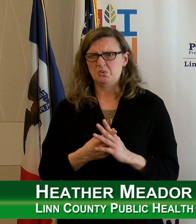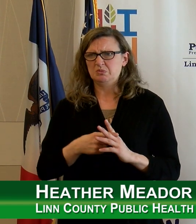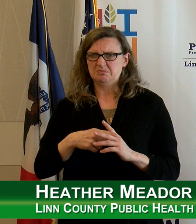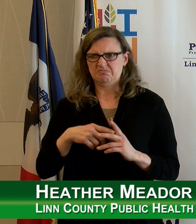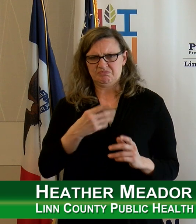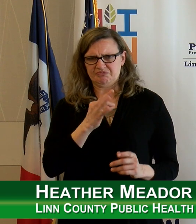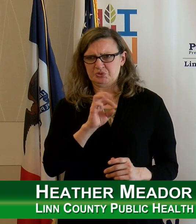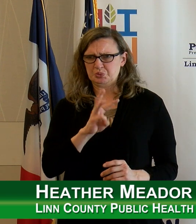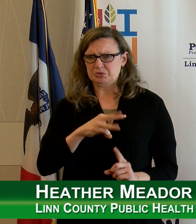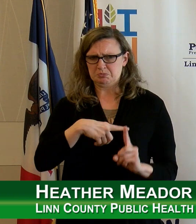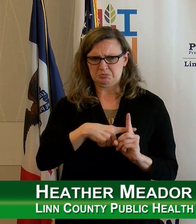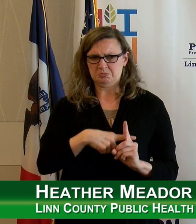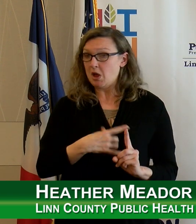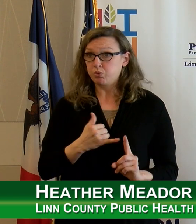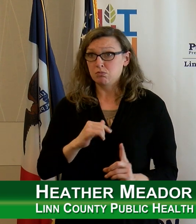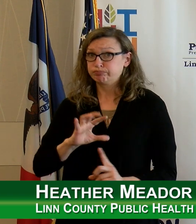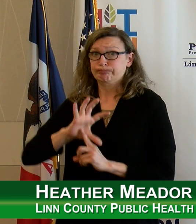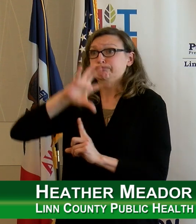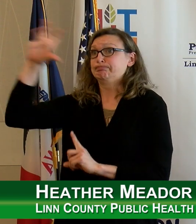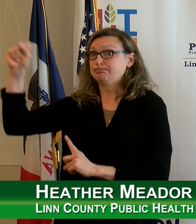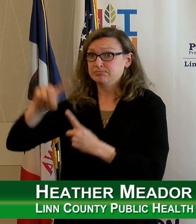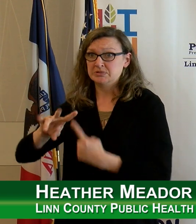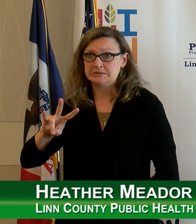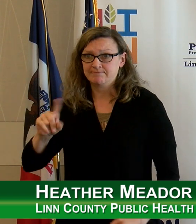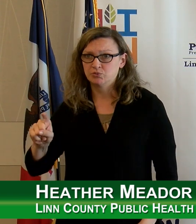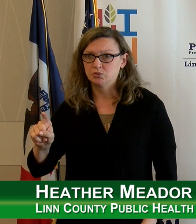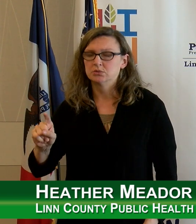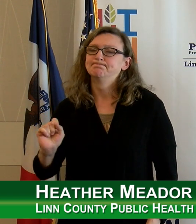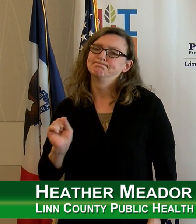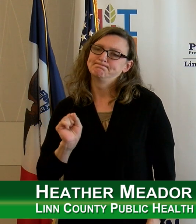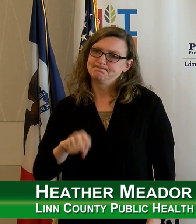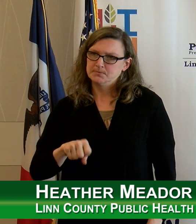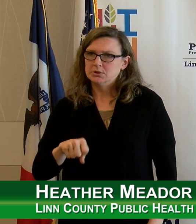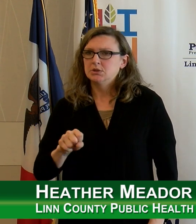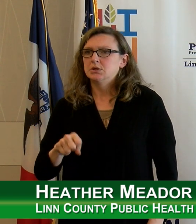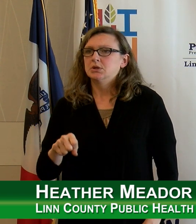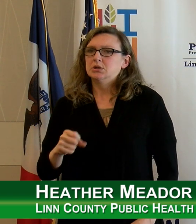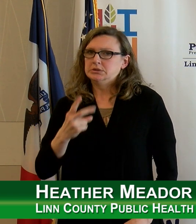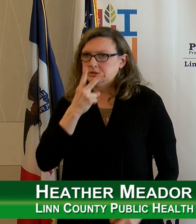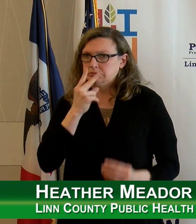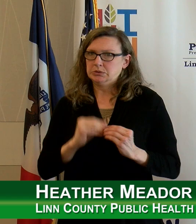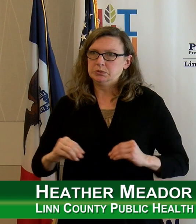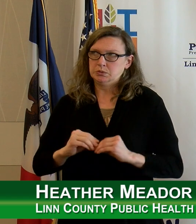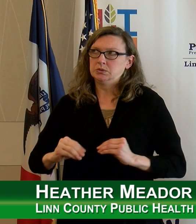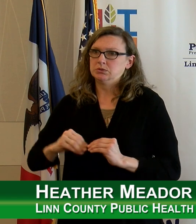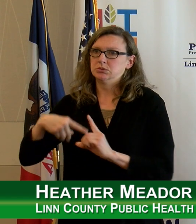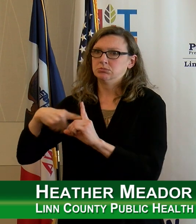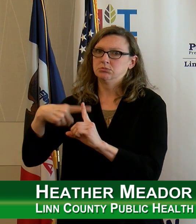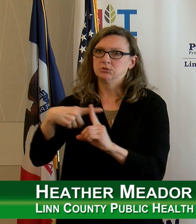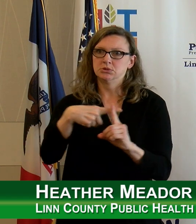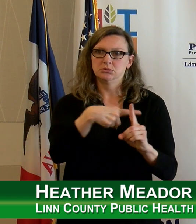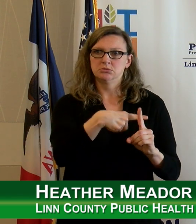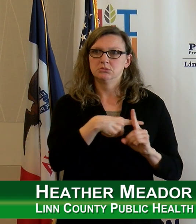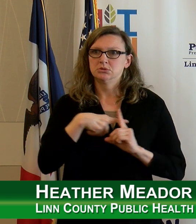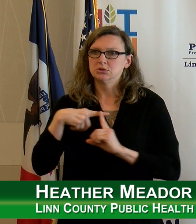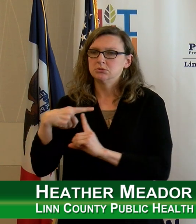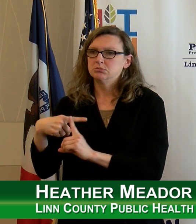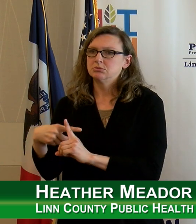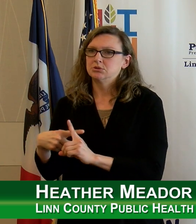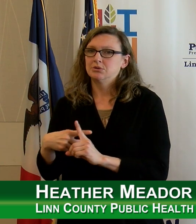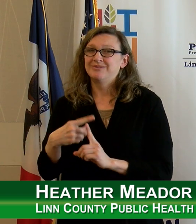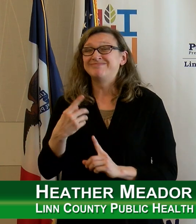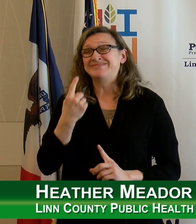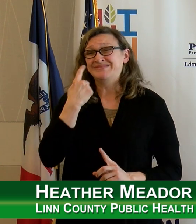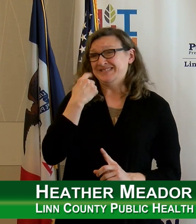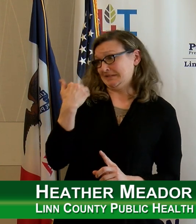71. So yes, we are seeing far more cases, and we've said from the beginning of this situation, we're going